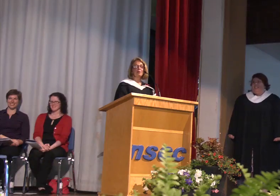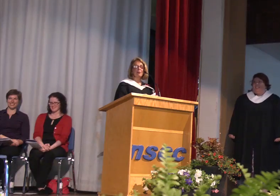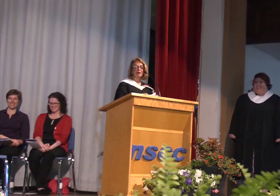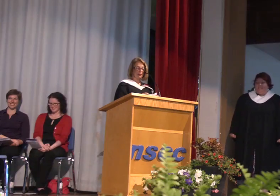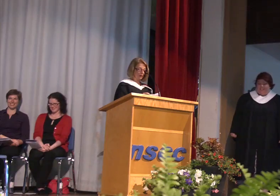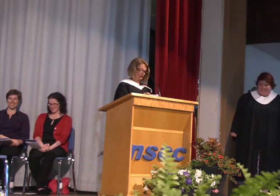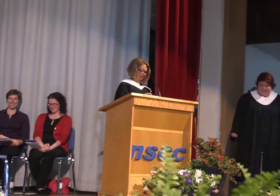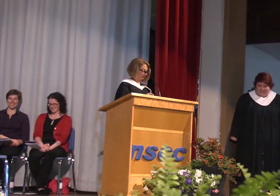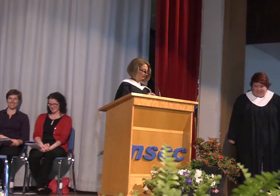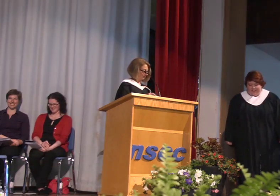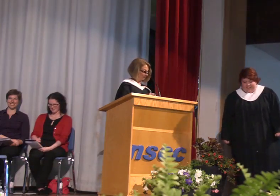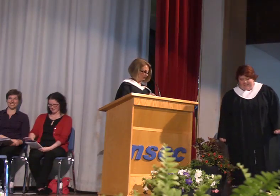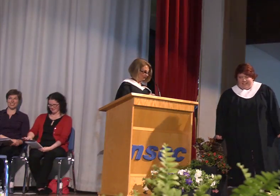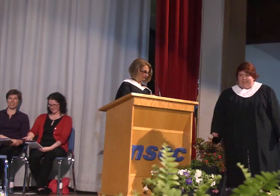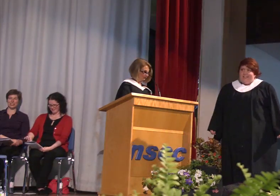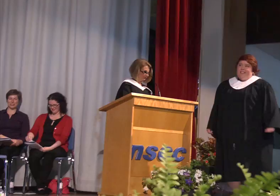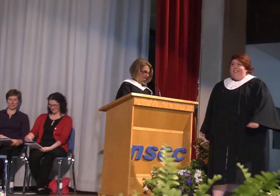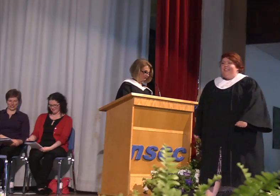Cassandra Muir.